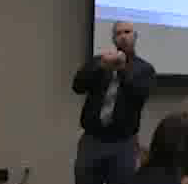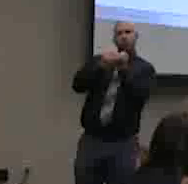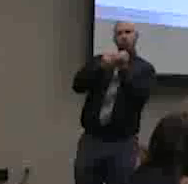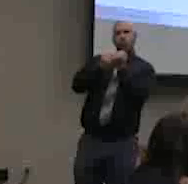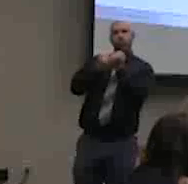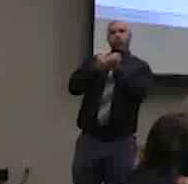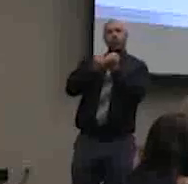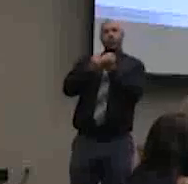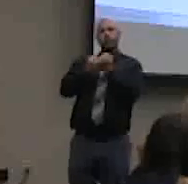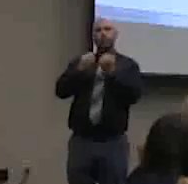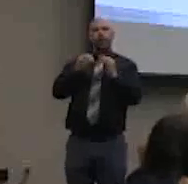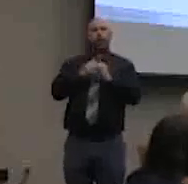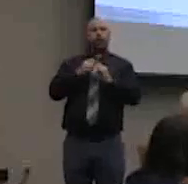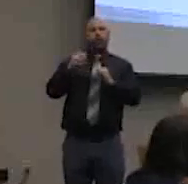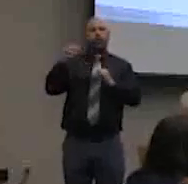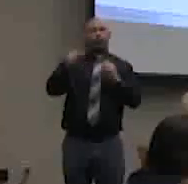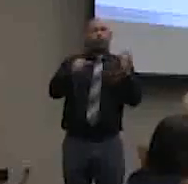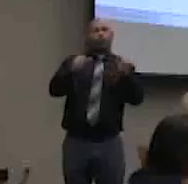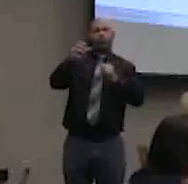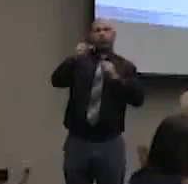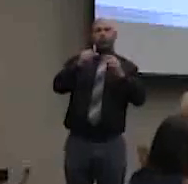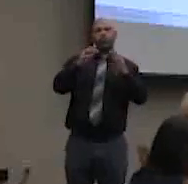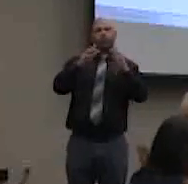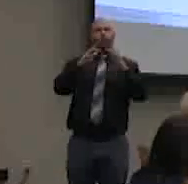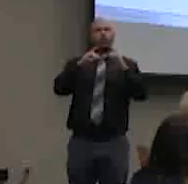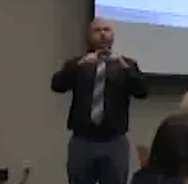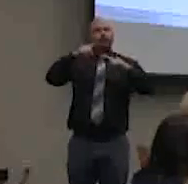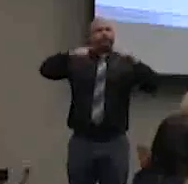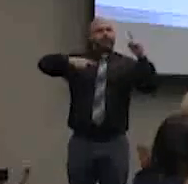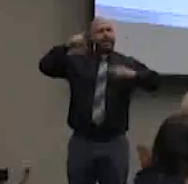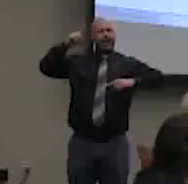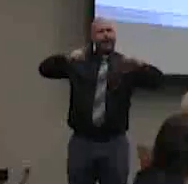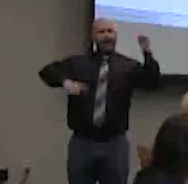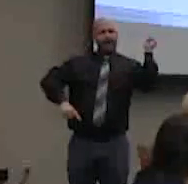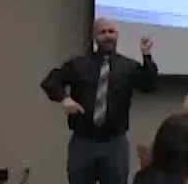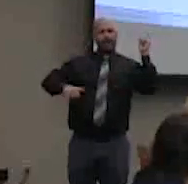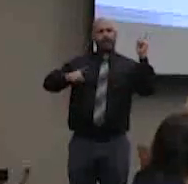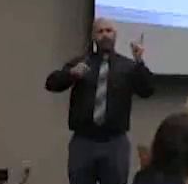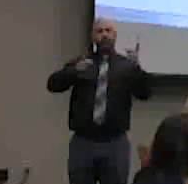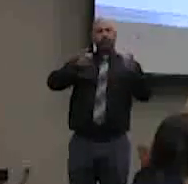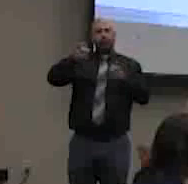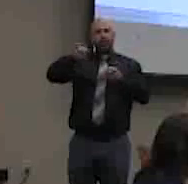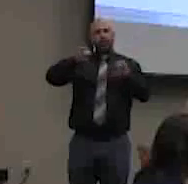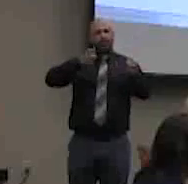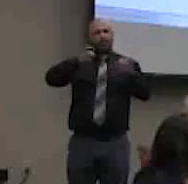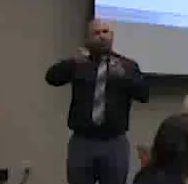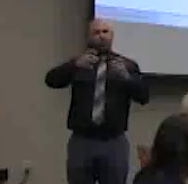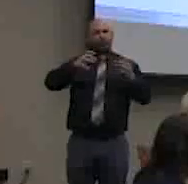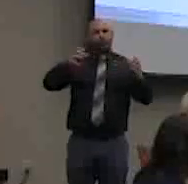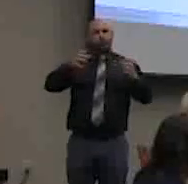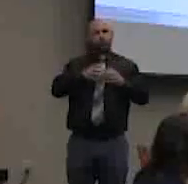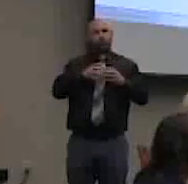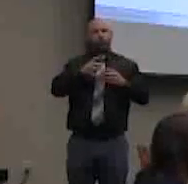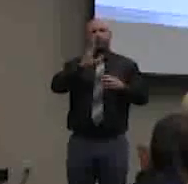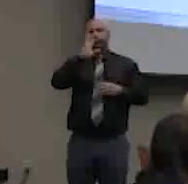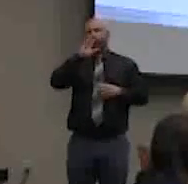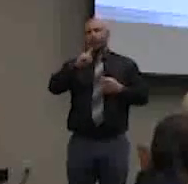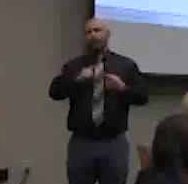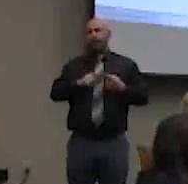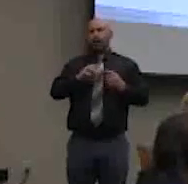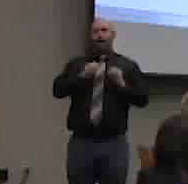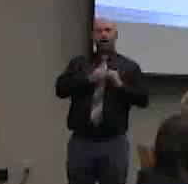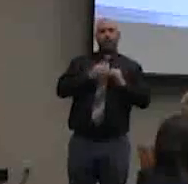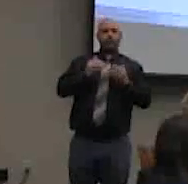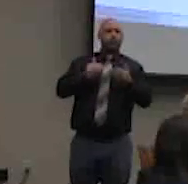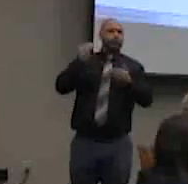bring together a dynamic governance group that really can talk about how to move to the next level